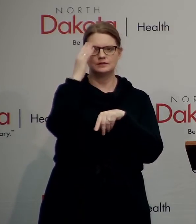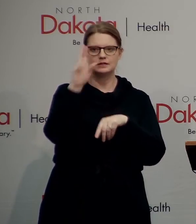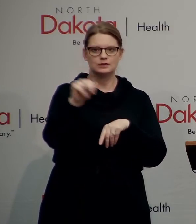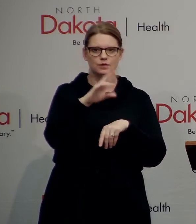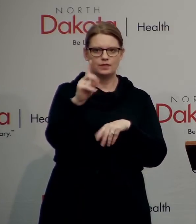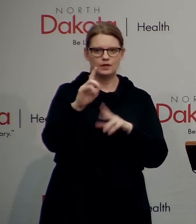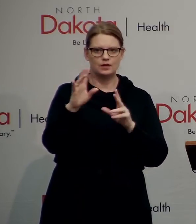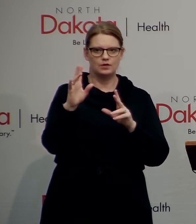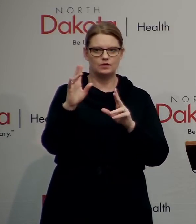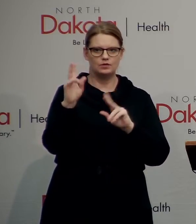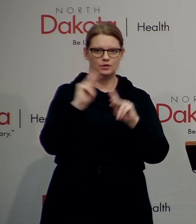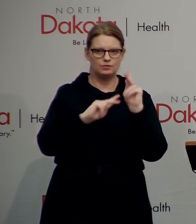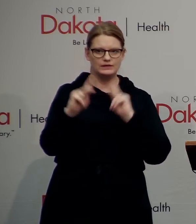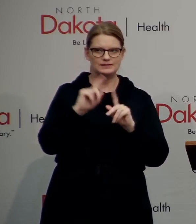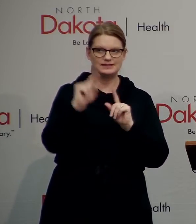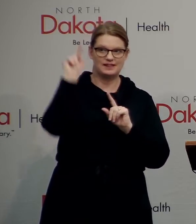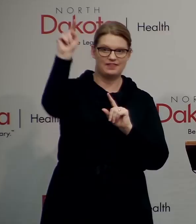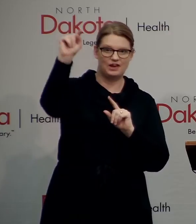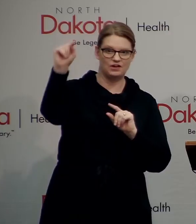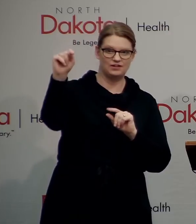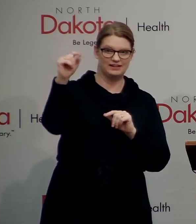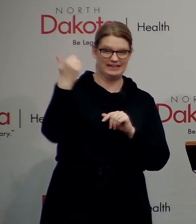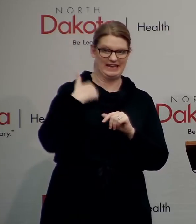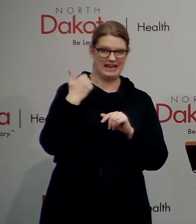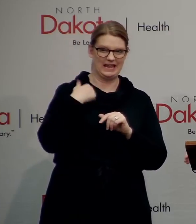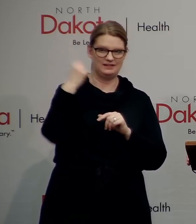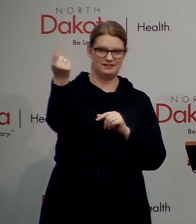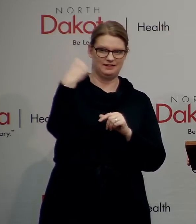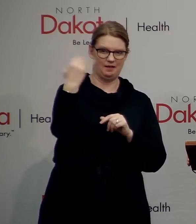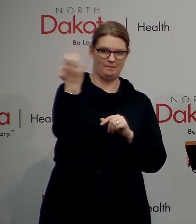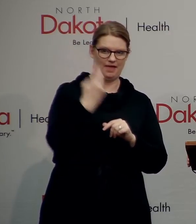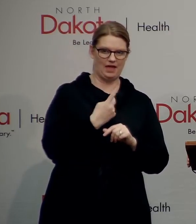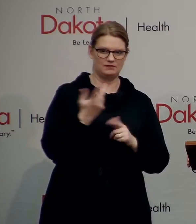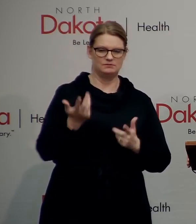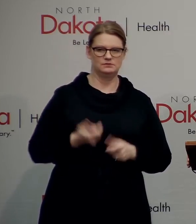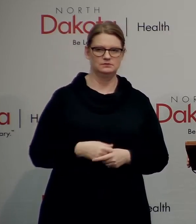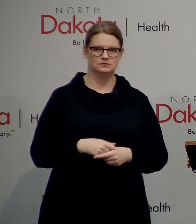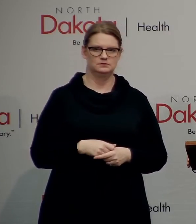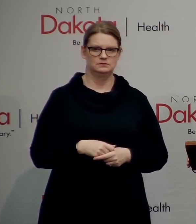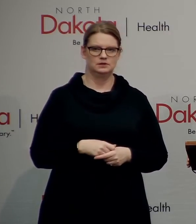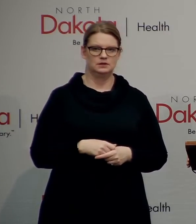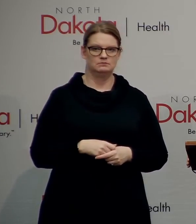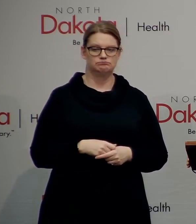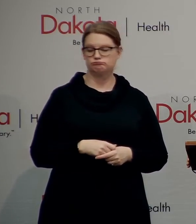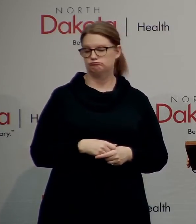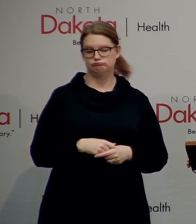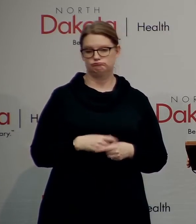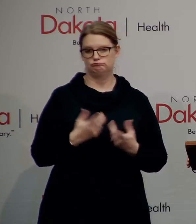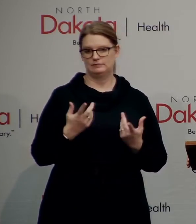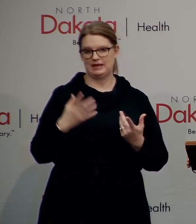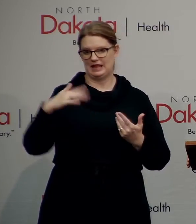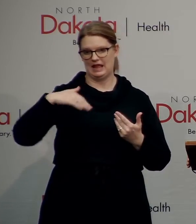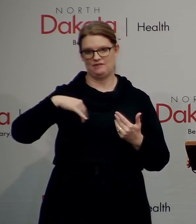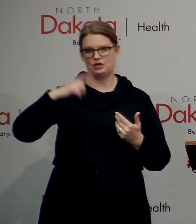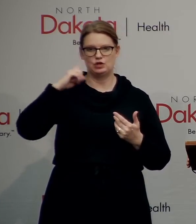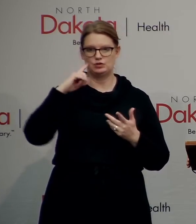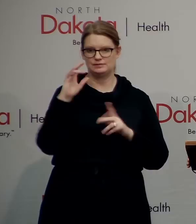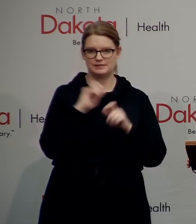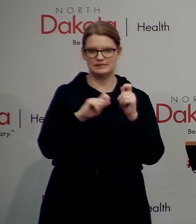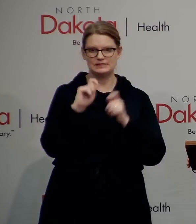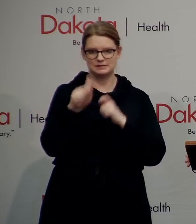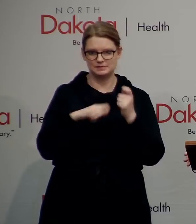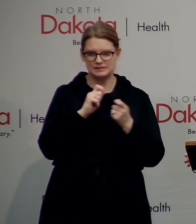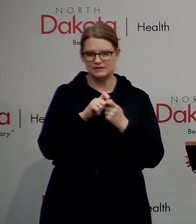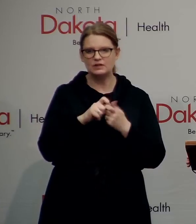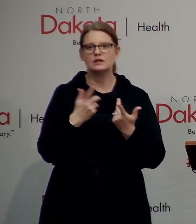North Dakota residents potentially in Canada trying to come back or vice versa? Haven't heard specifically, but I have had individuals